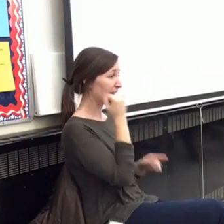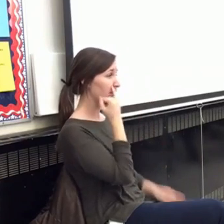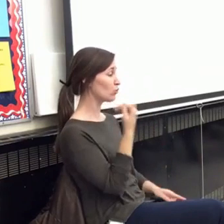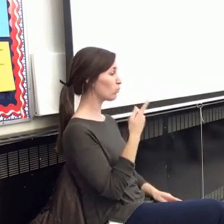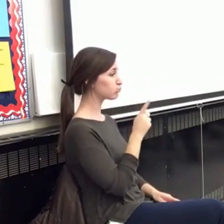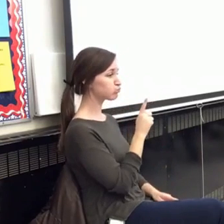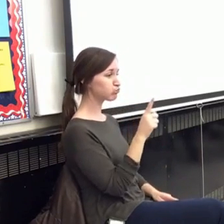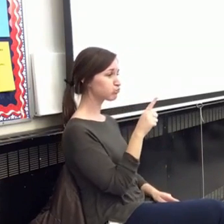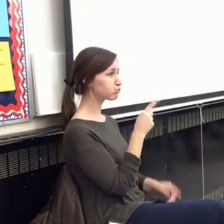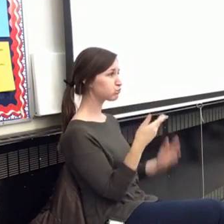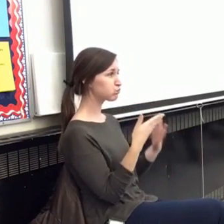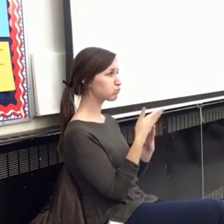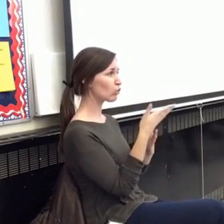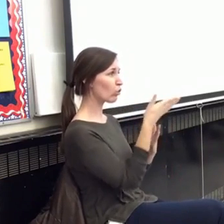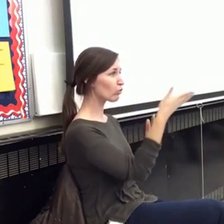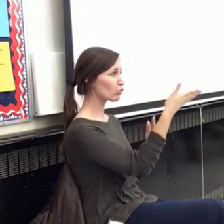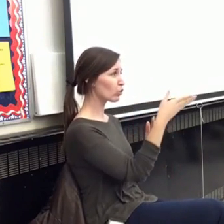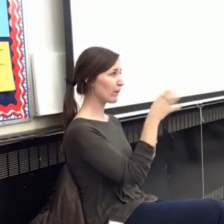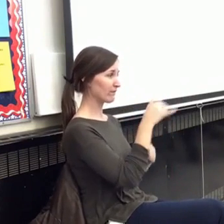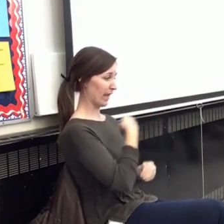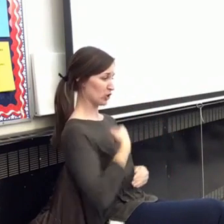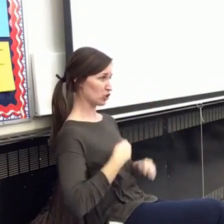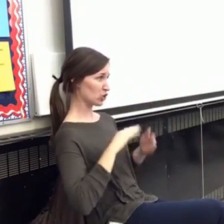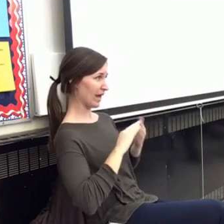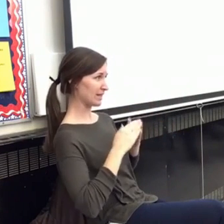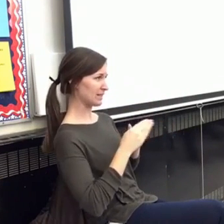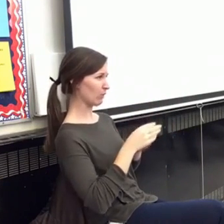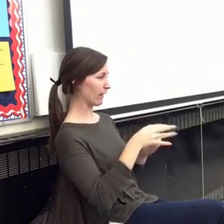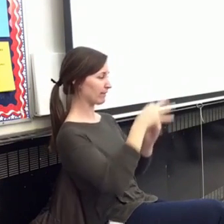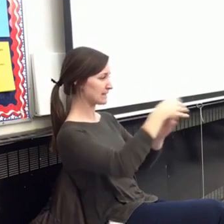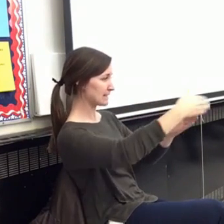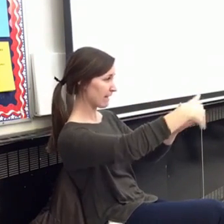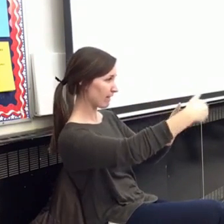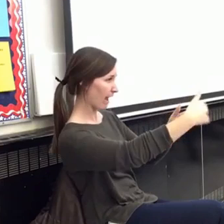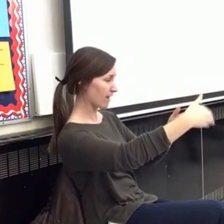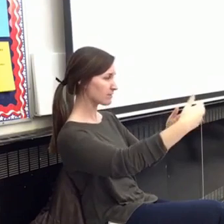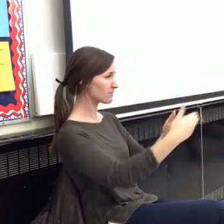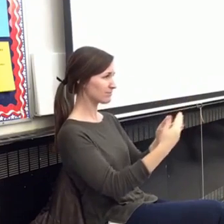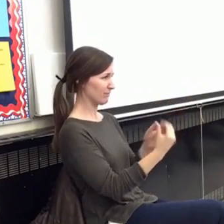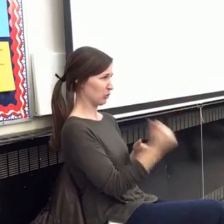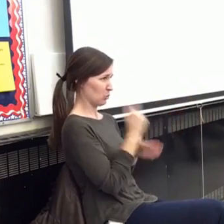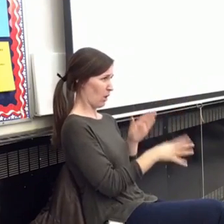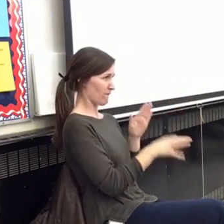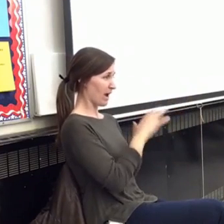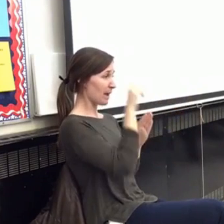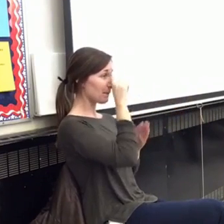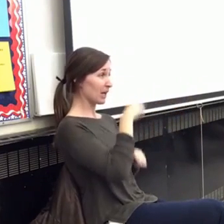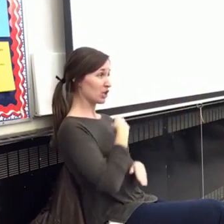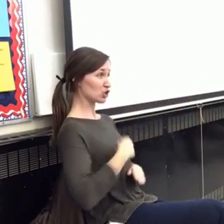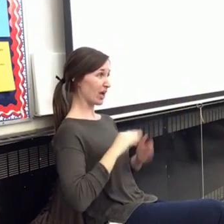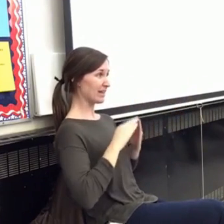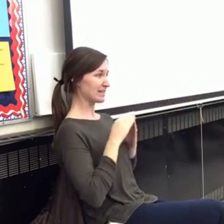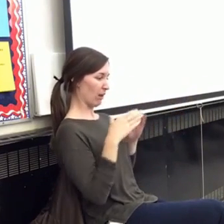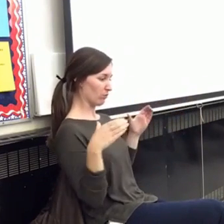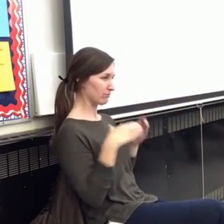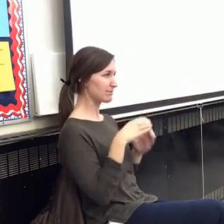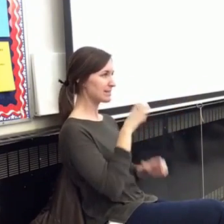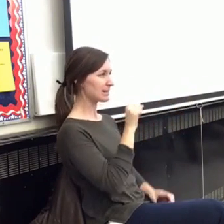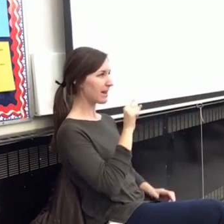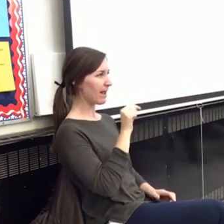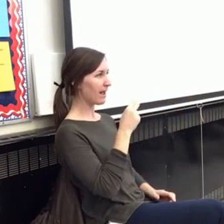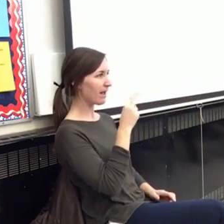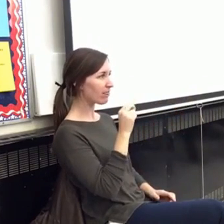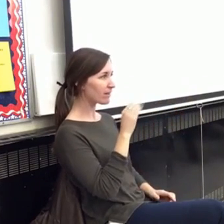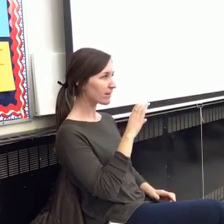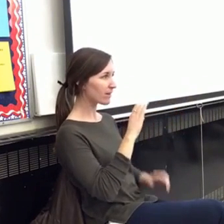streets, unless you're on the corner of like the end of Chinatown, you're not going to find that, right? Because Chinatown is going to be ethnic community.